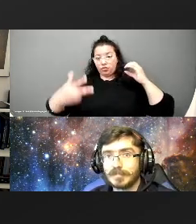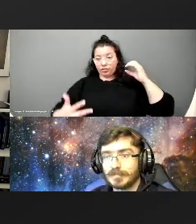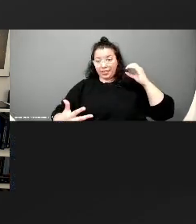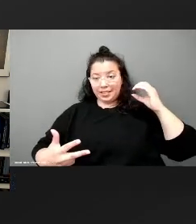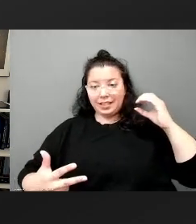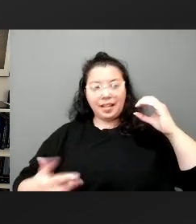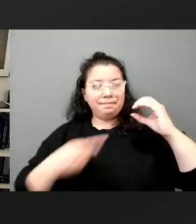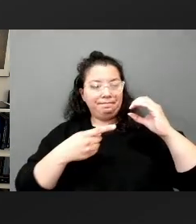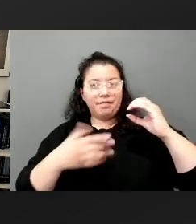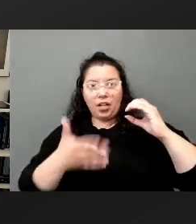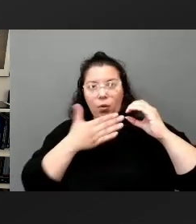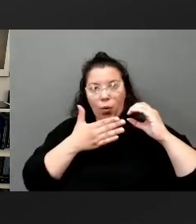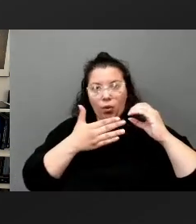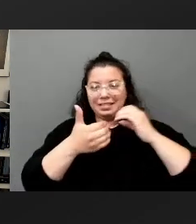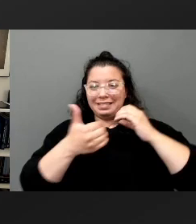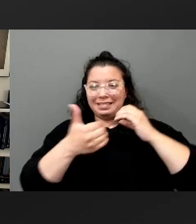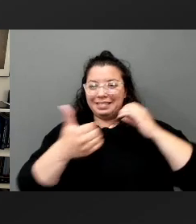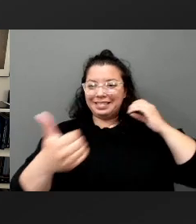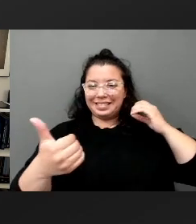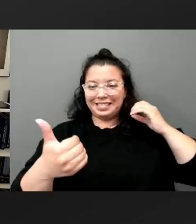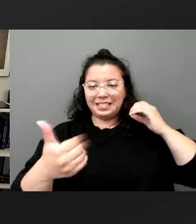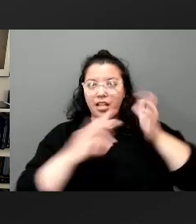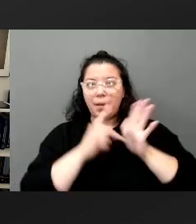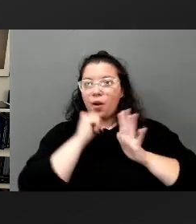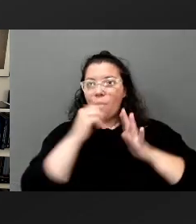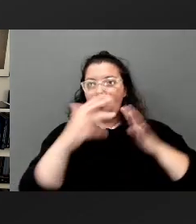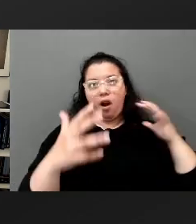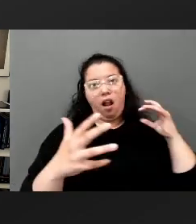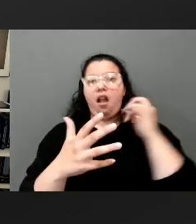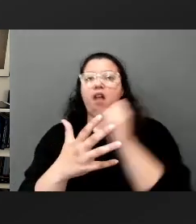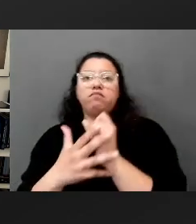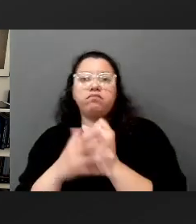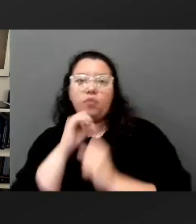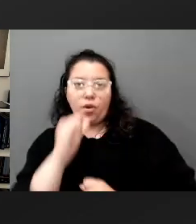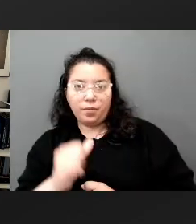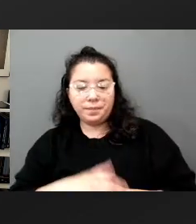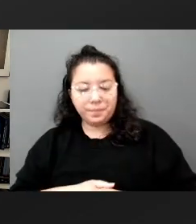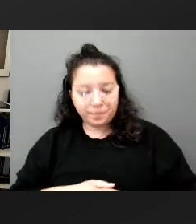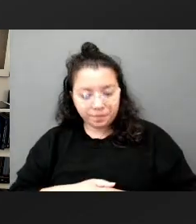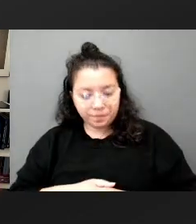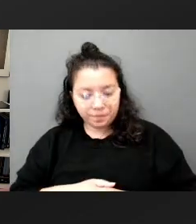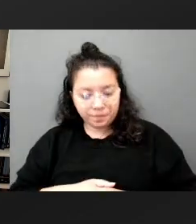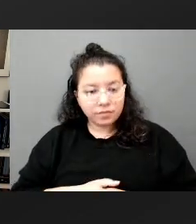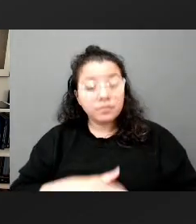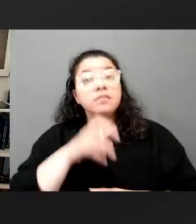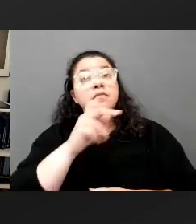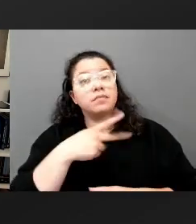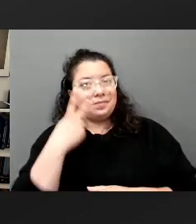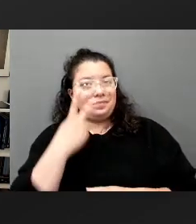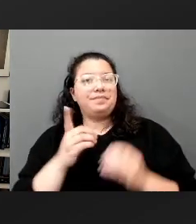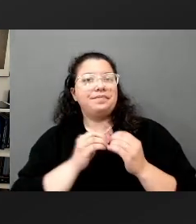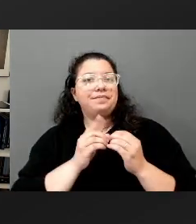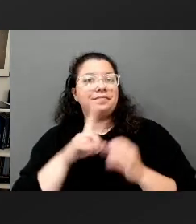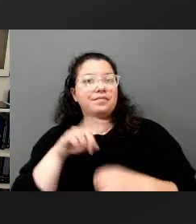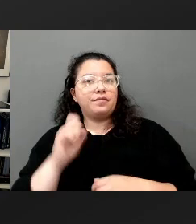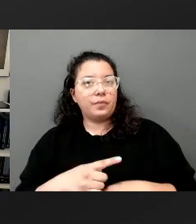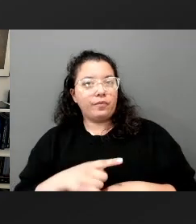Great. So while we're on this picture, another question came in here that I'll open it up to all the